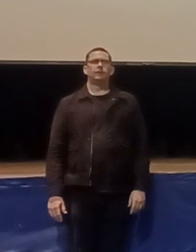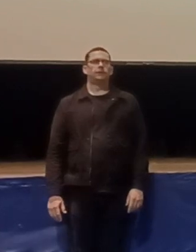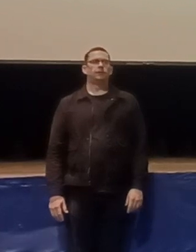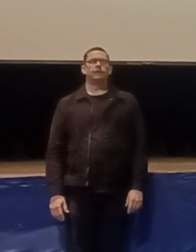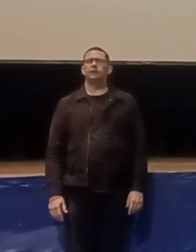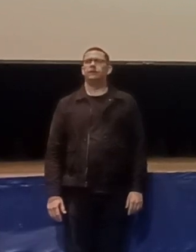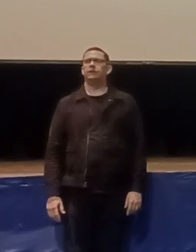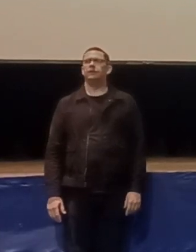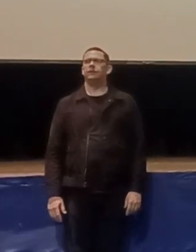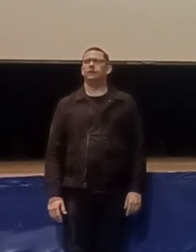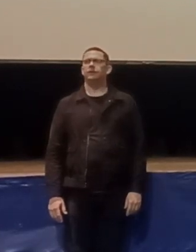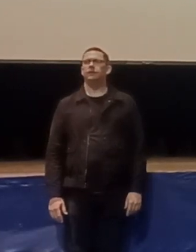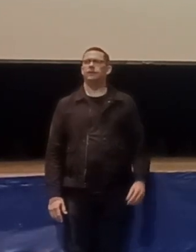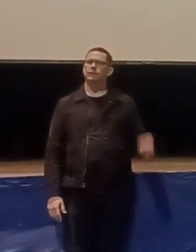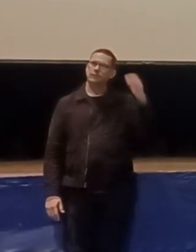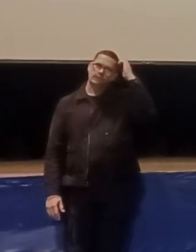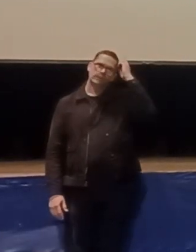Microphone's on the way.